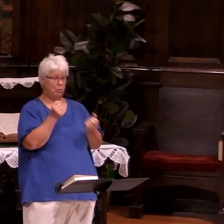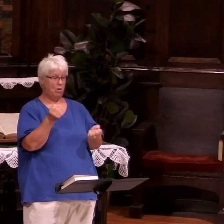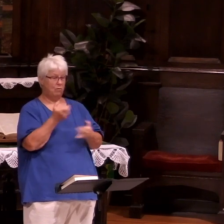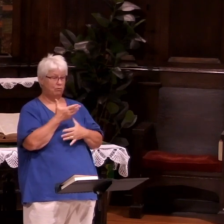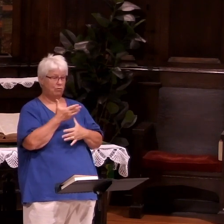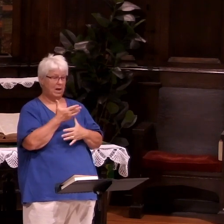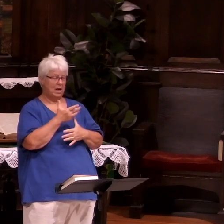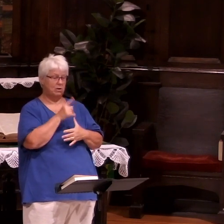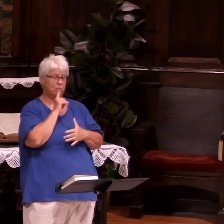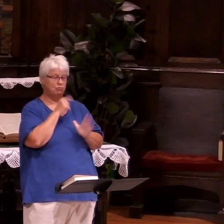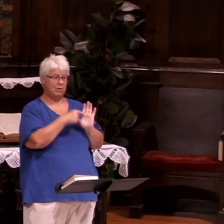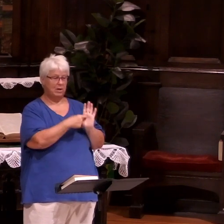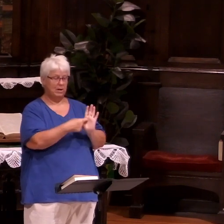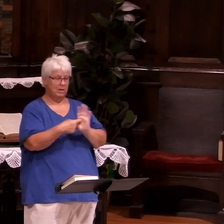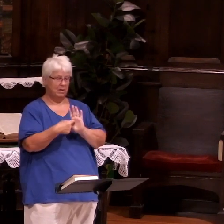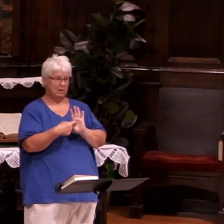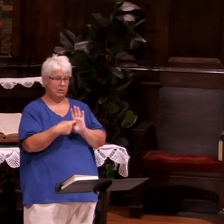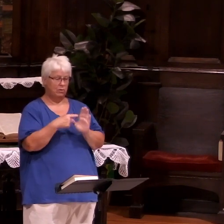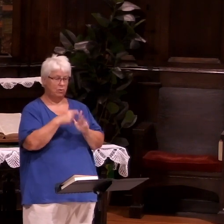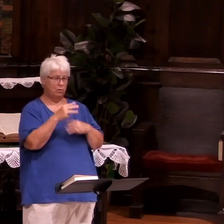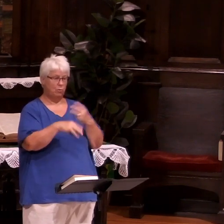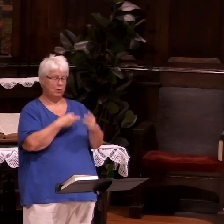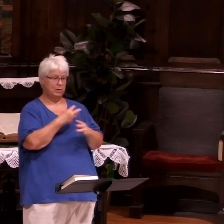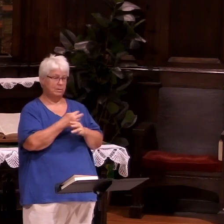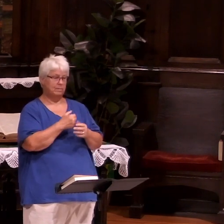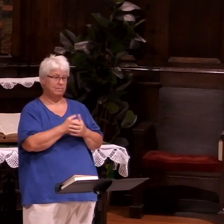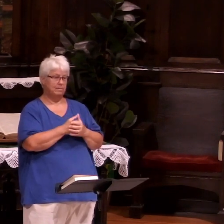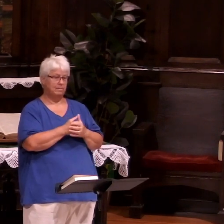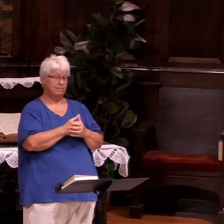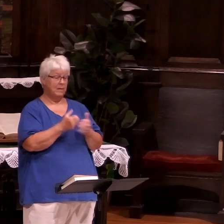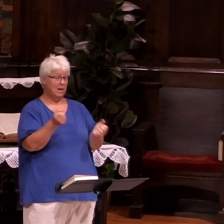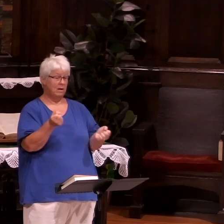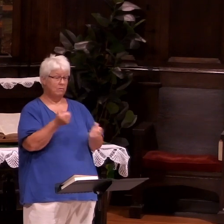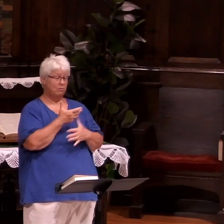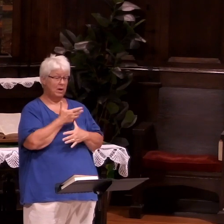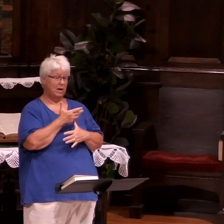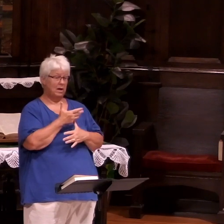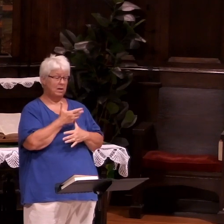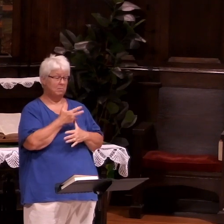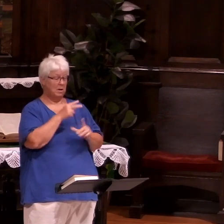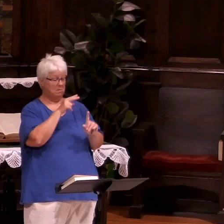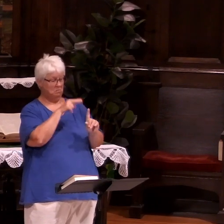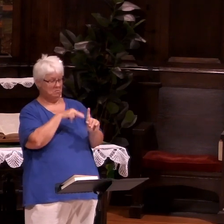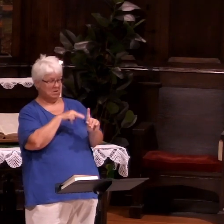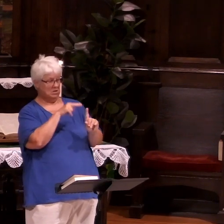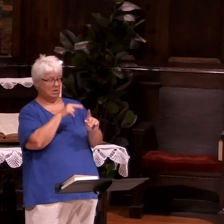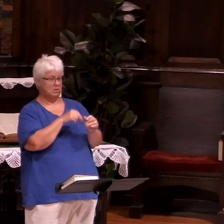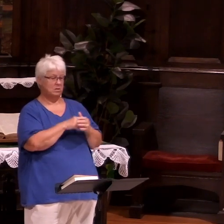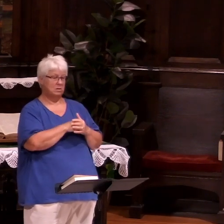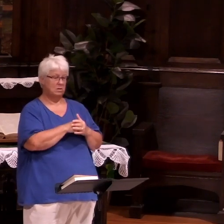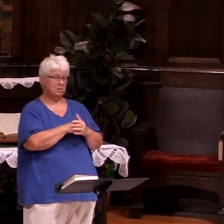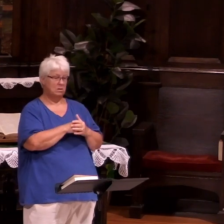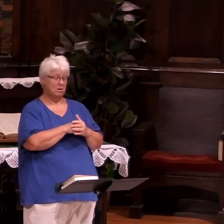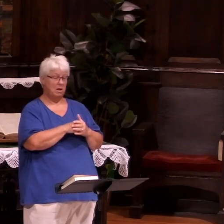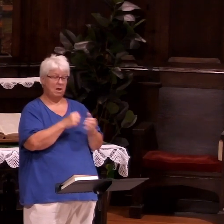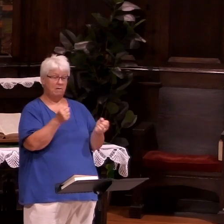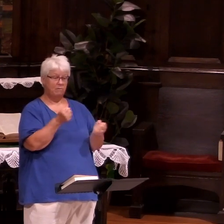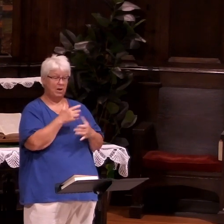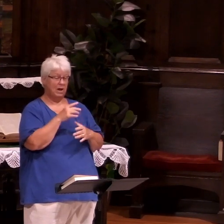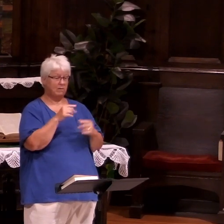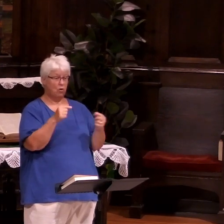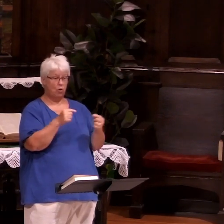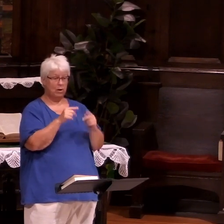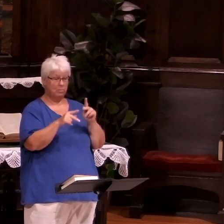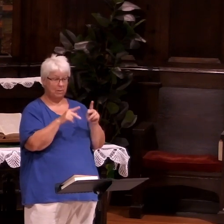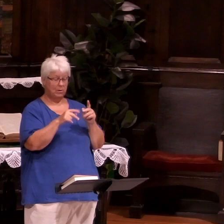afraid to reveal to the world. We're afraid of being judged or hurting